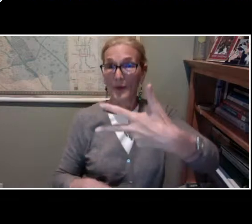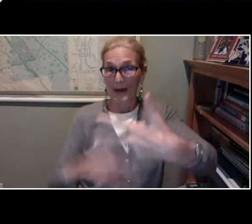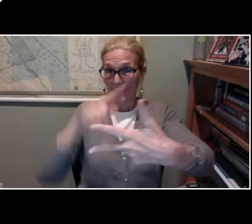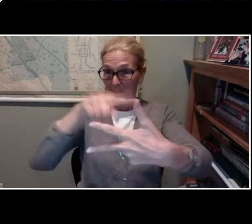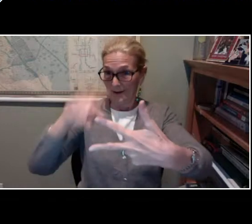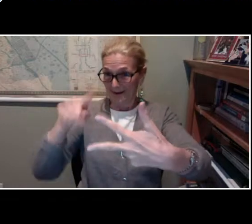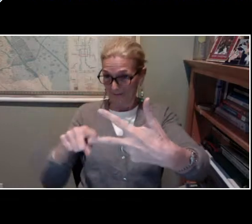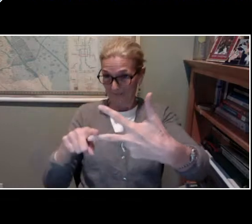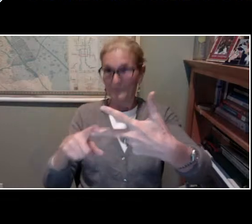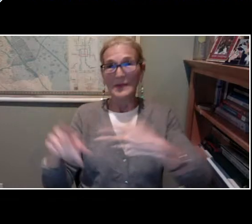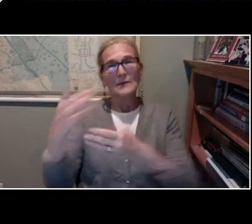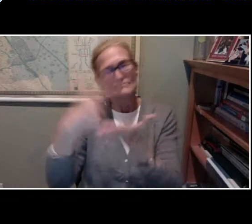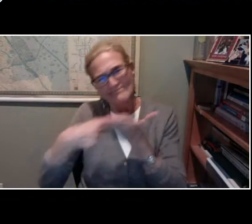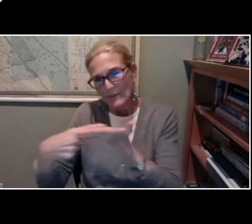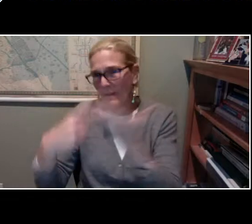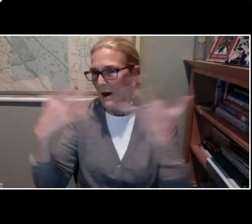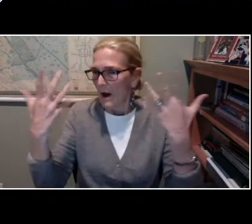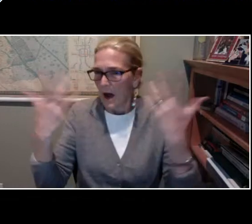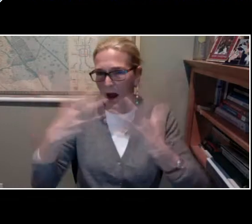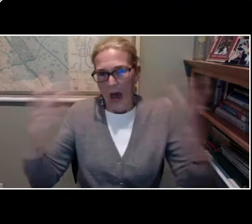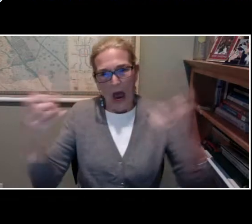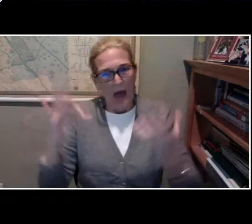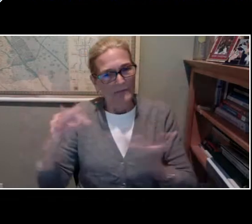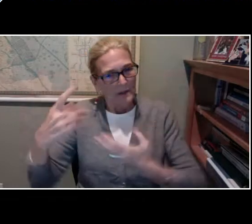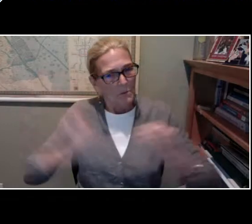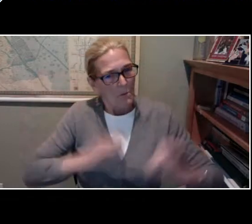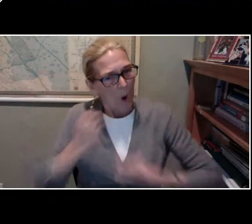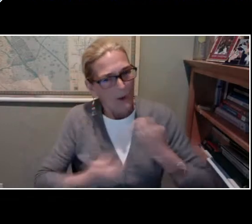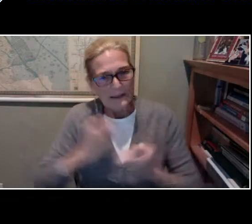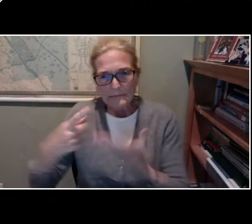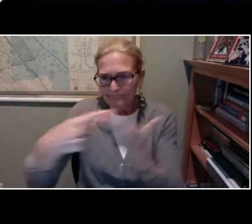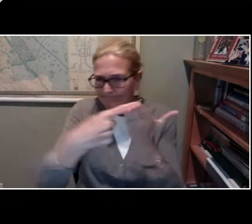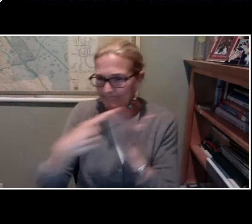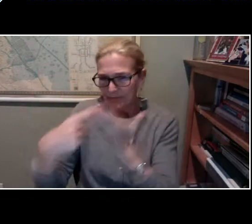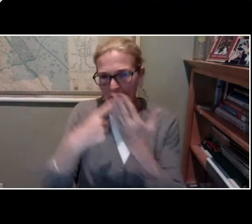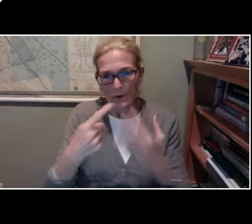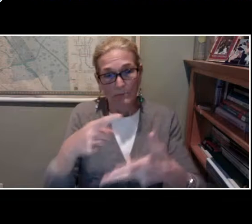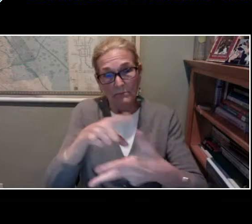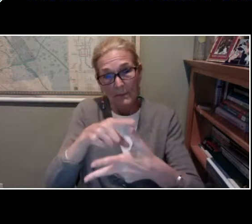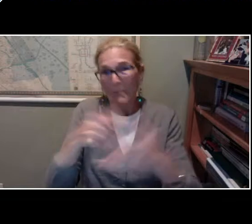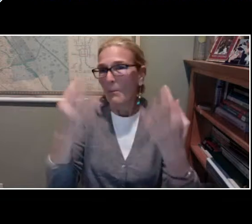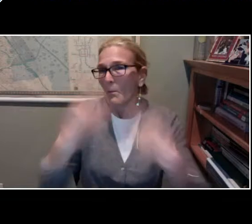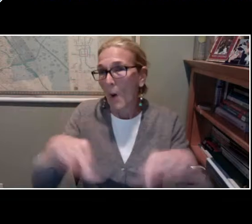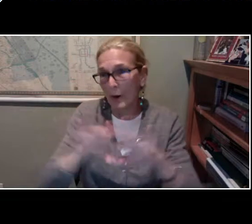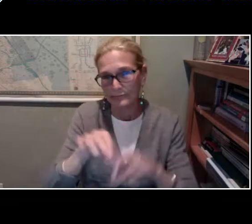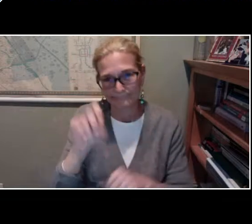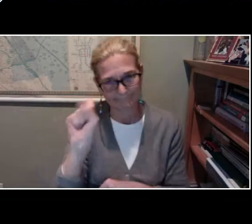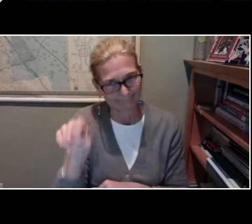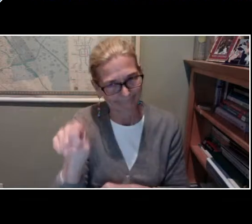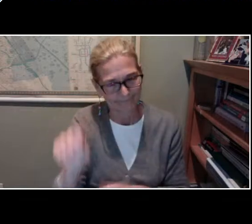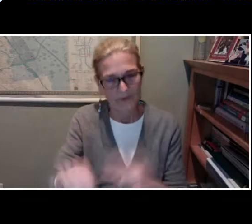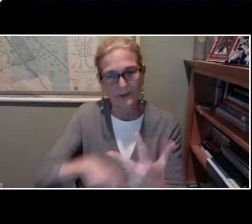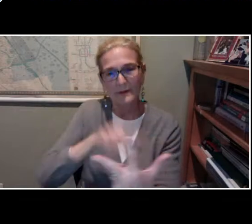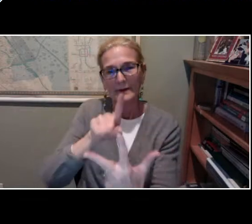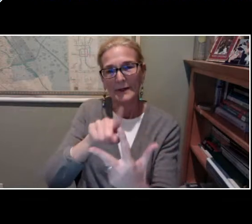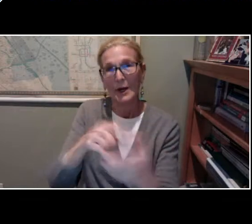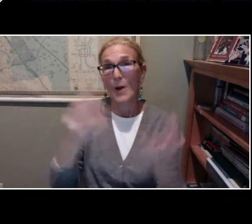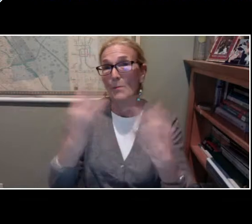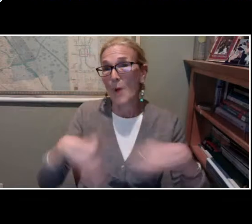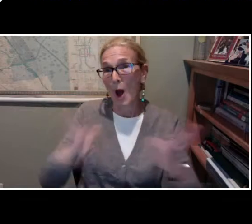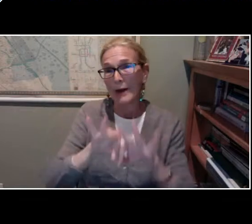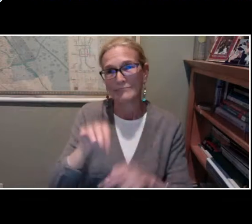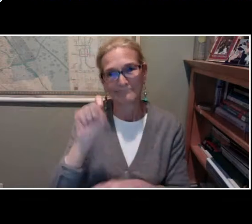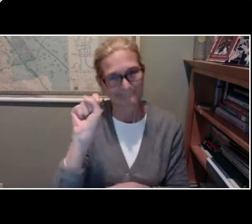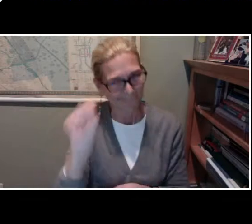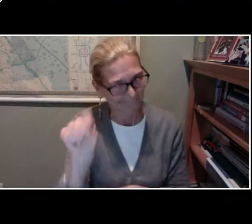ages 0 to 5 language acquisition for deaf children. So, of those three topics, and again, this was an emotional